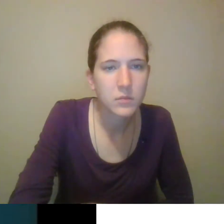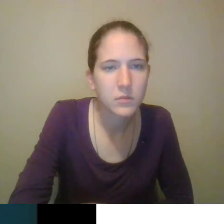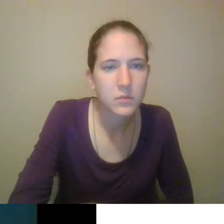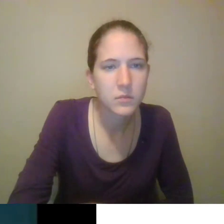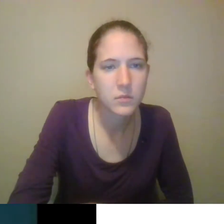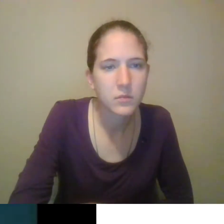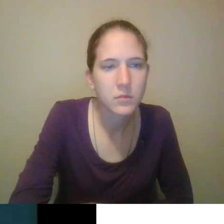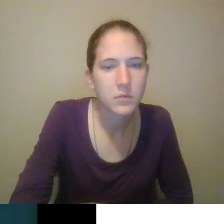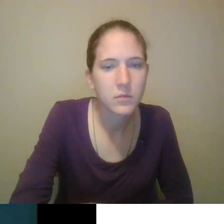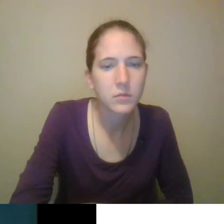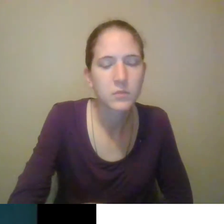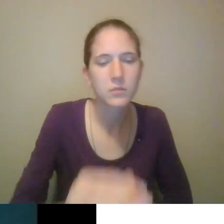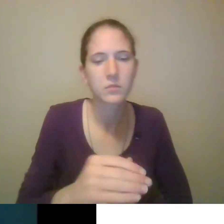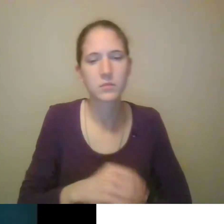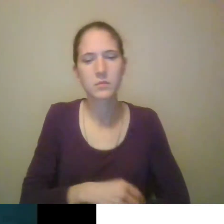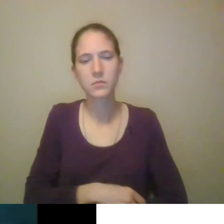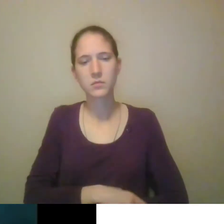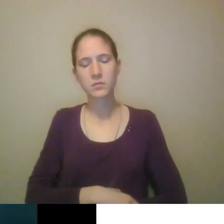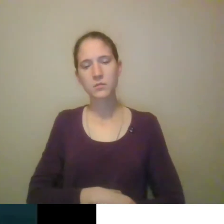Let me ask this.